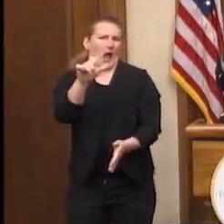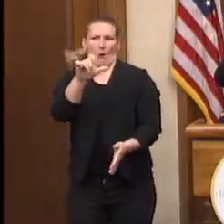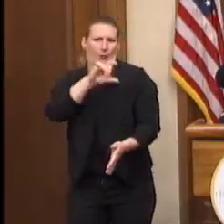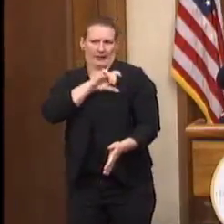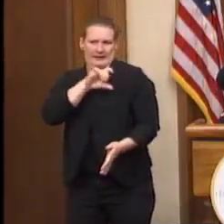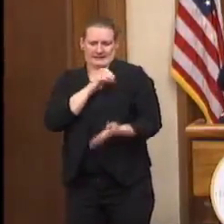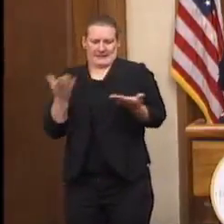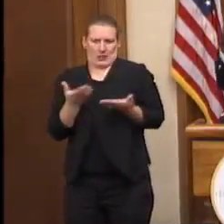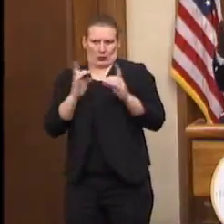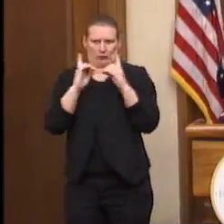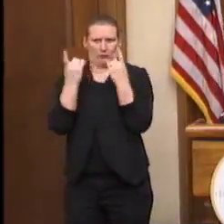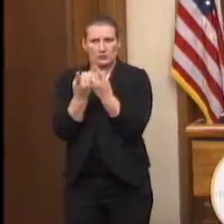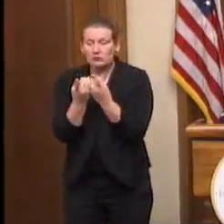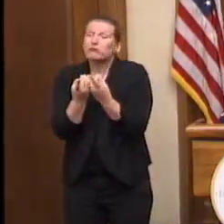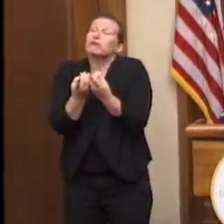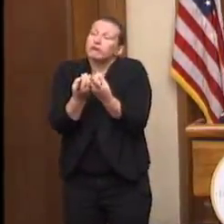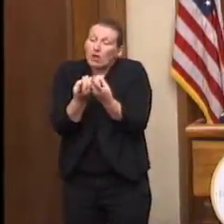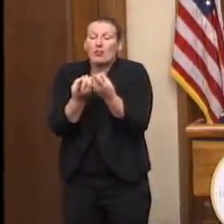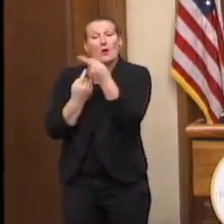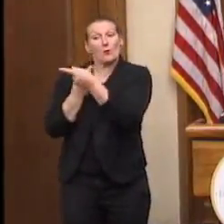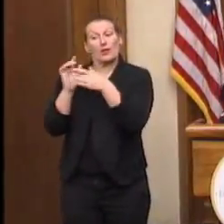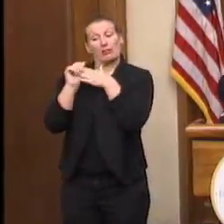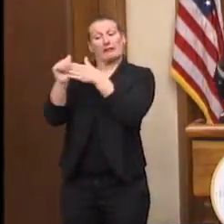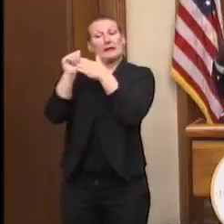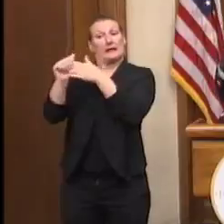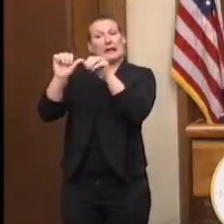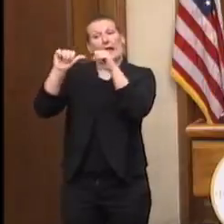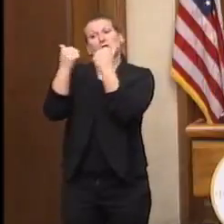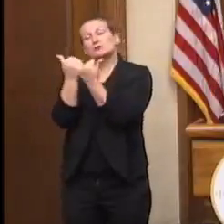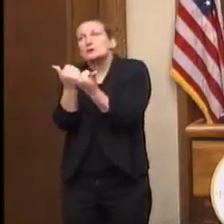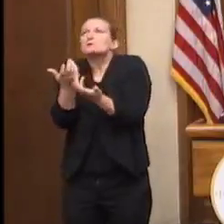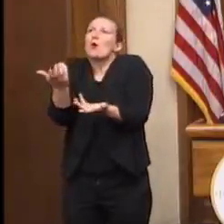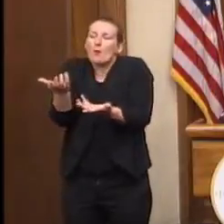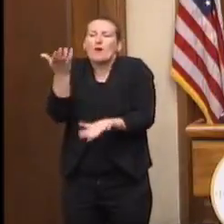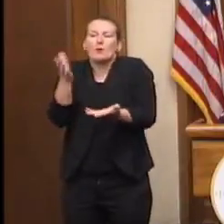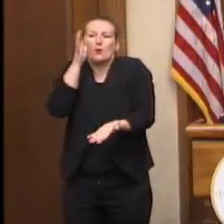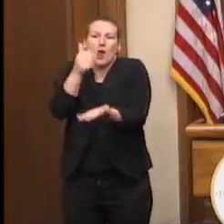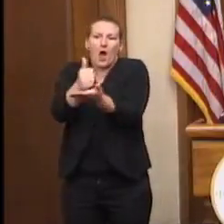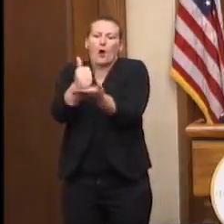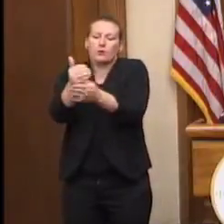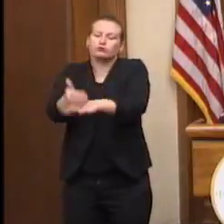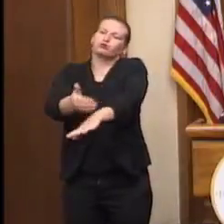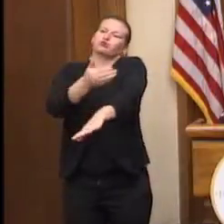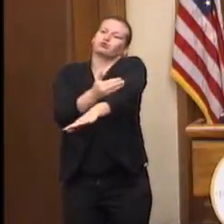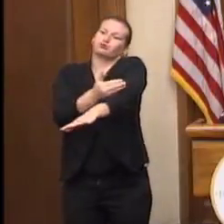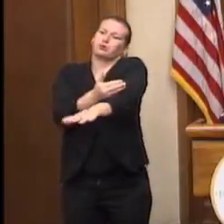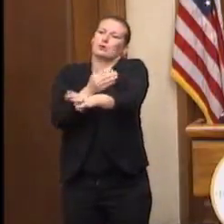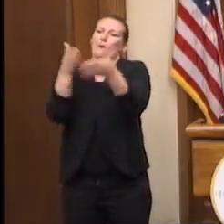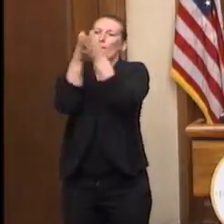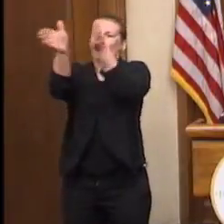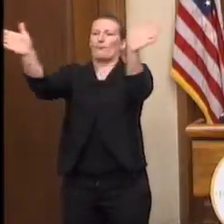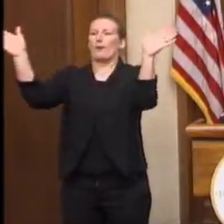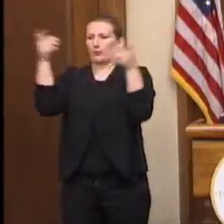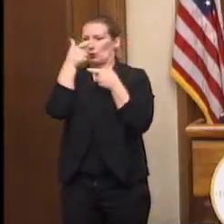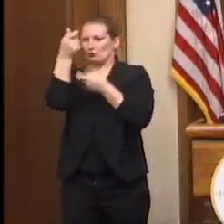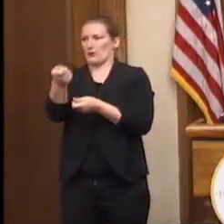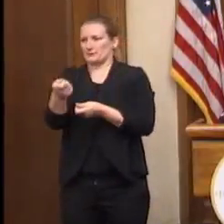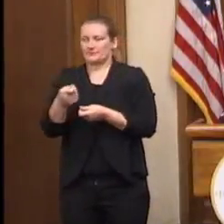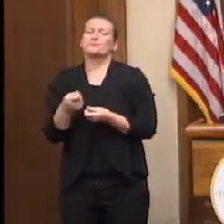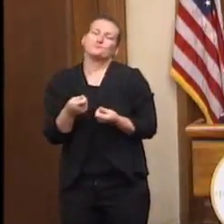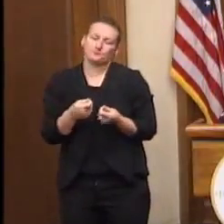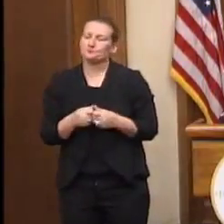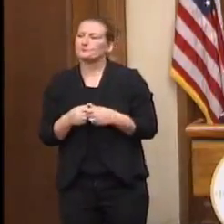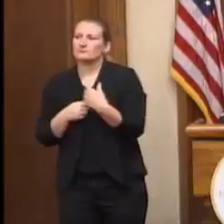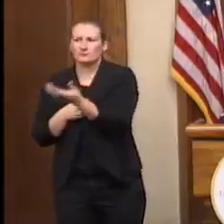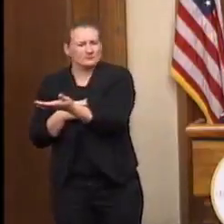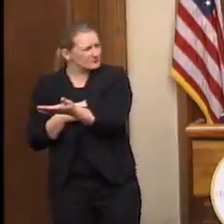would be another agency, and it would be going toward restoring public trust. Since you've been with the department for 30 years, you know this department. Is the crime